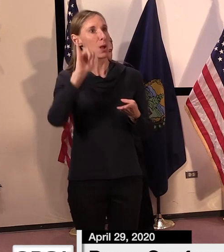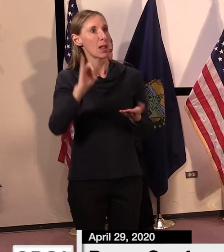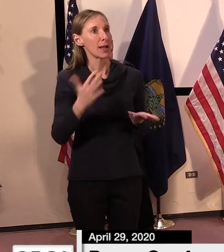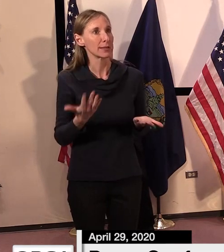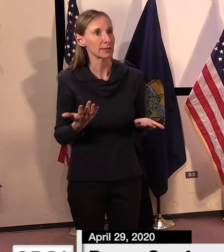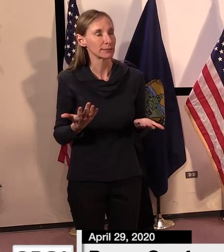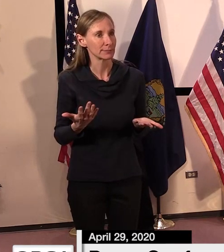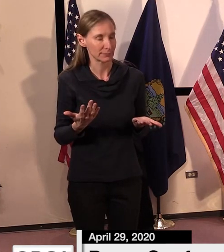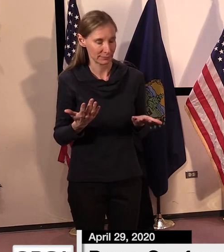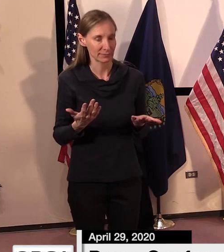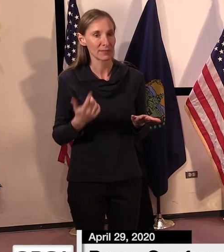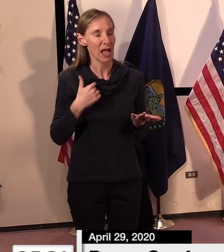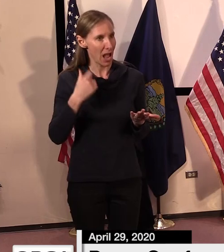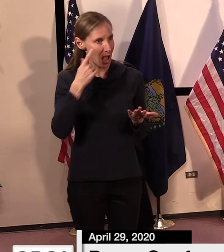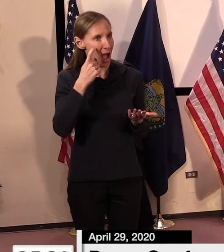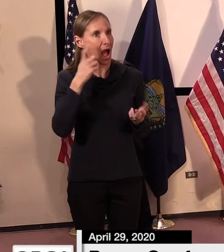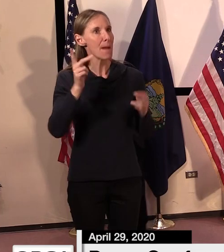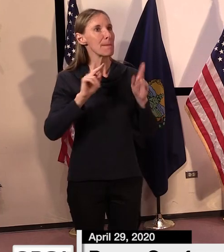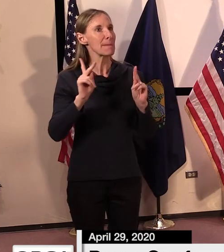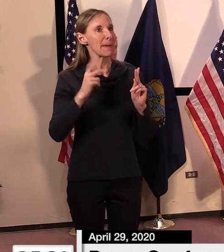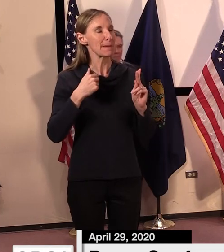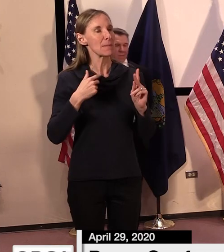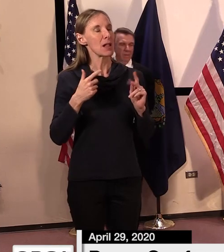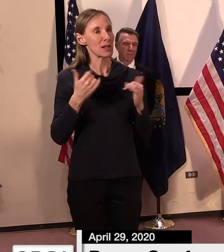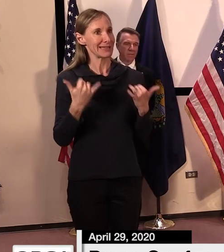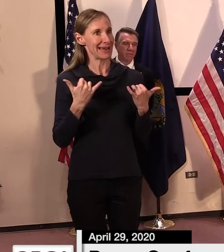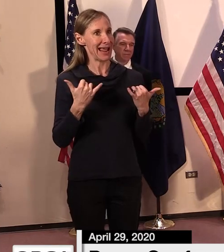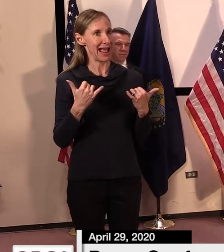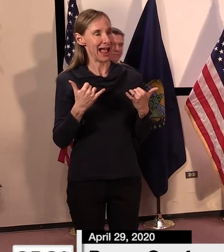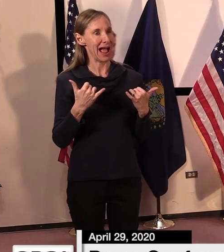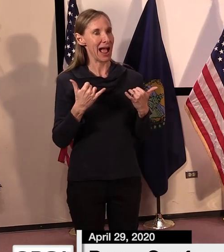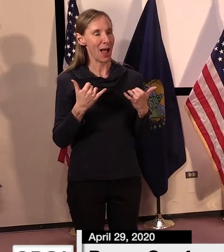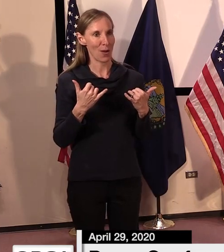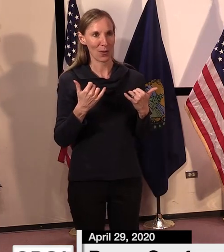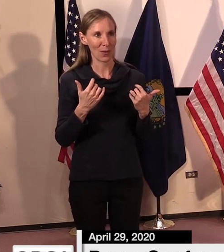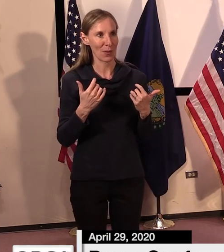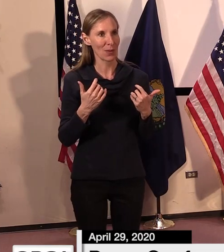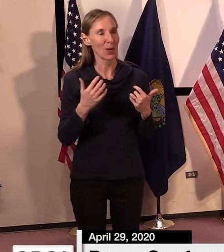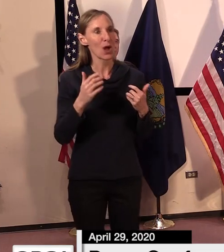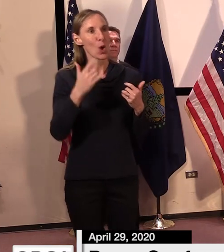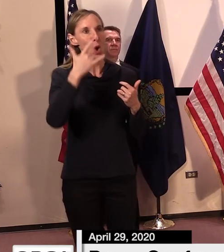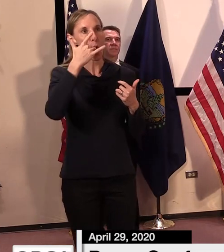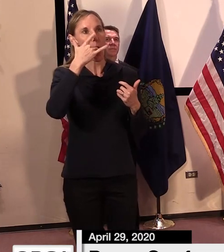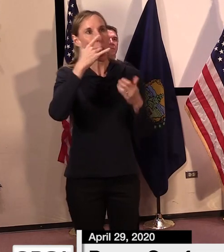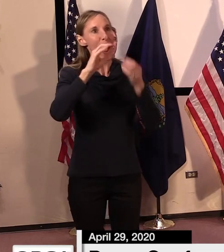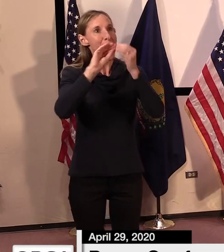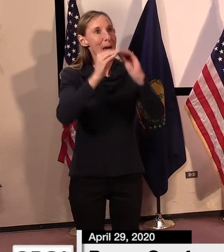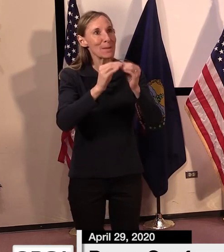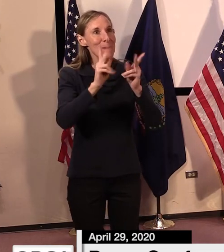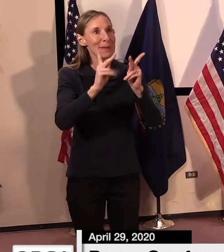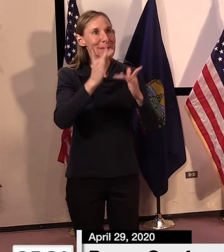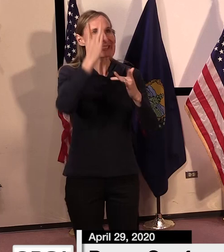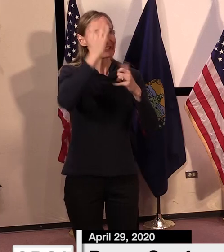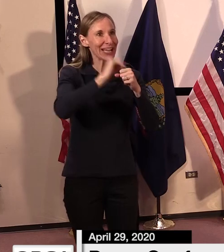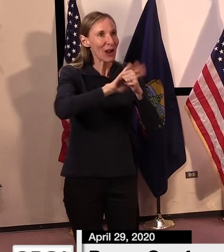I suspect that people are looking at the case tally like a scoreboard